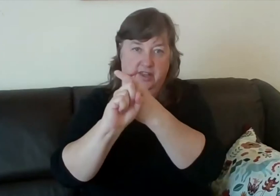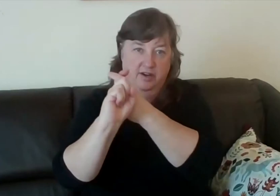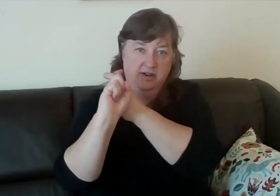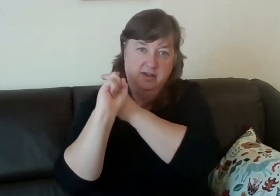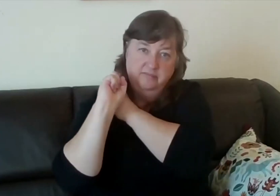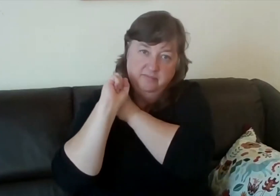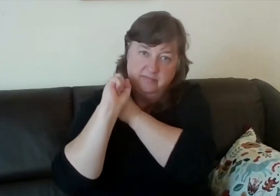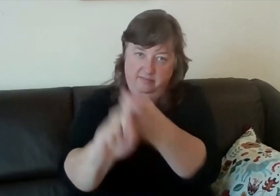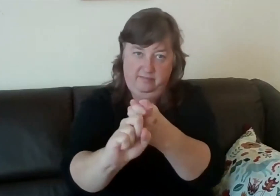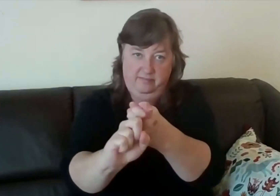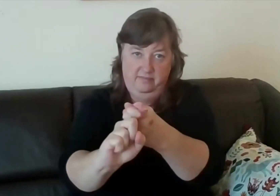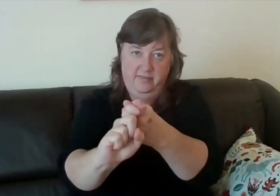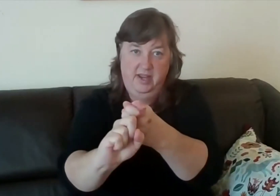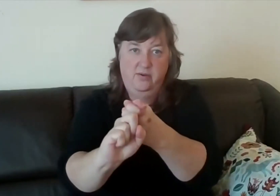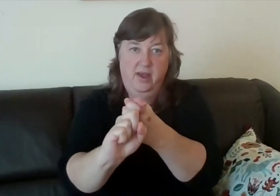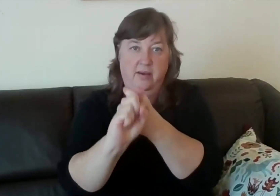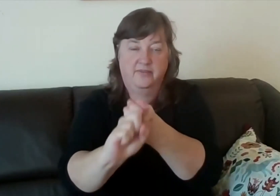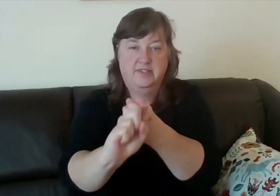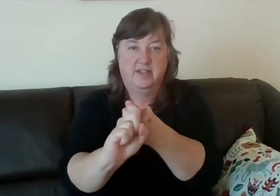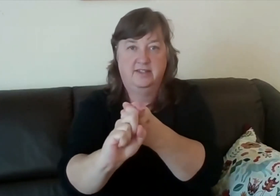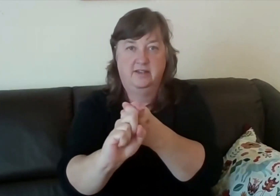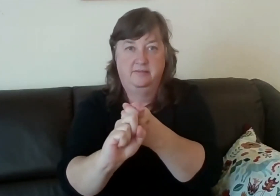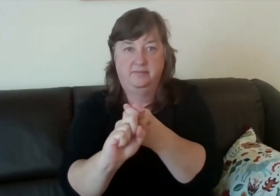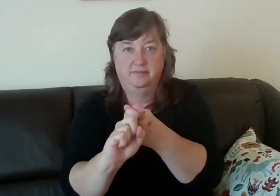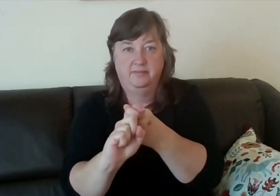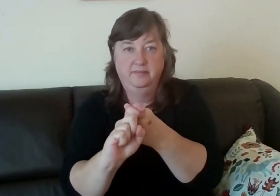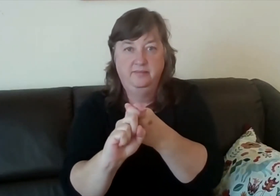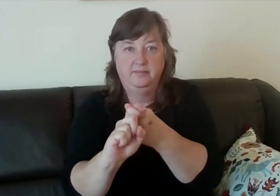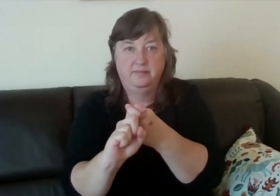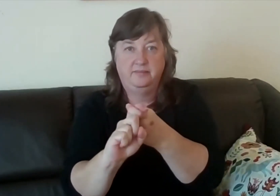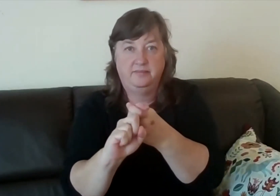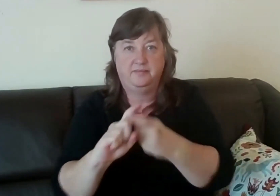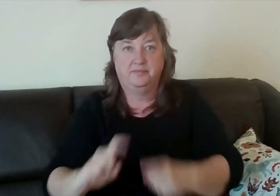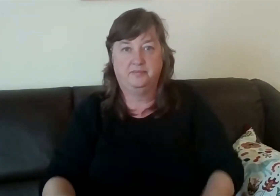other and you emphasize it.